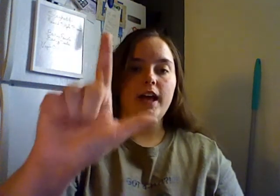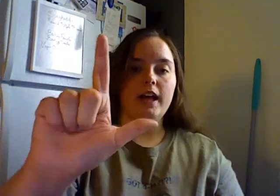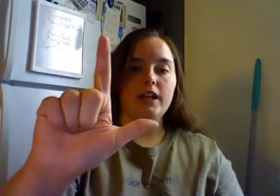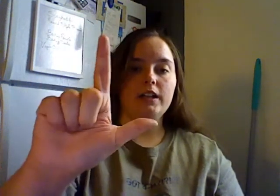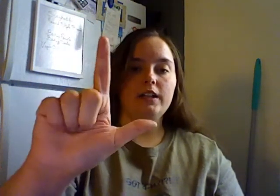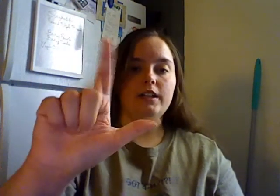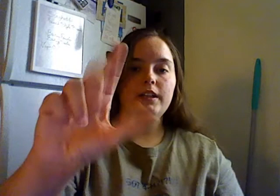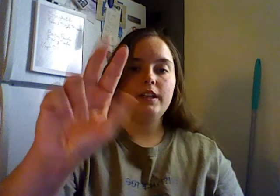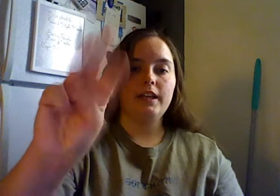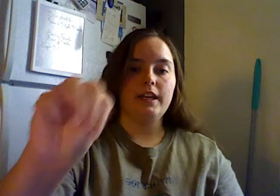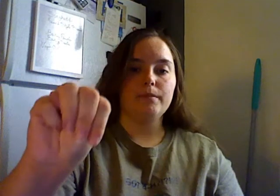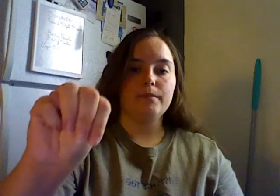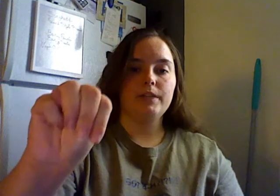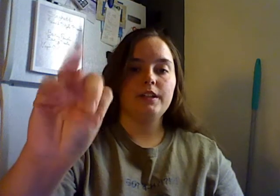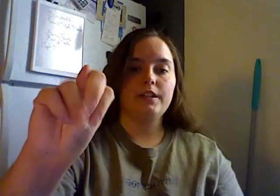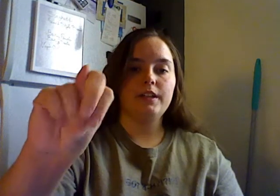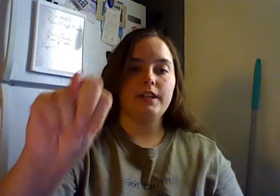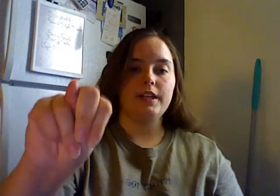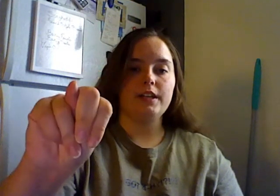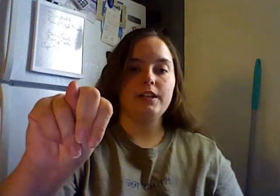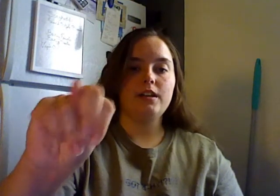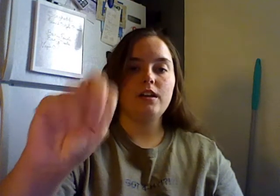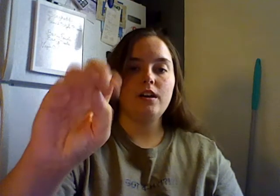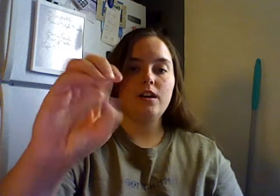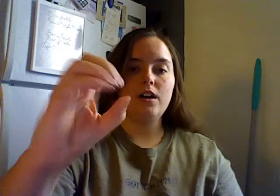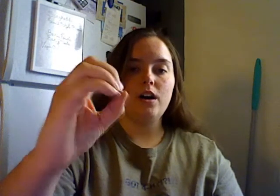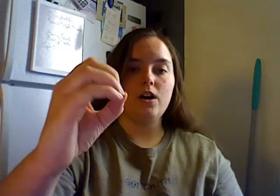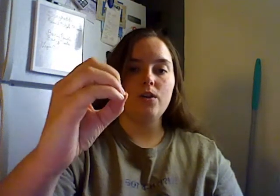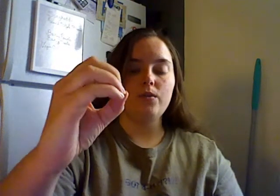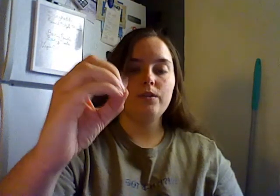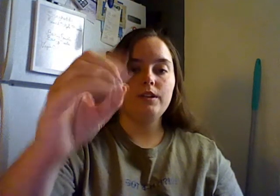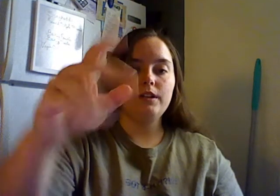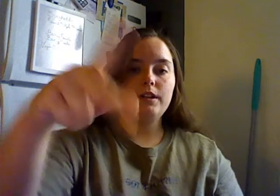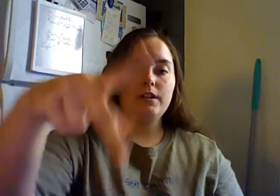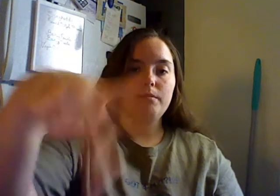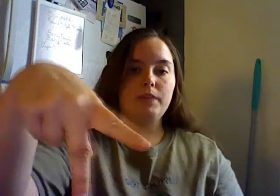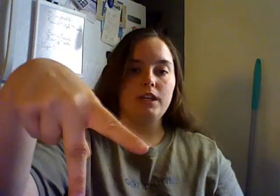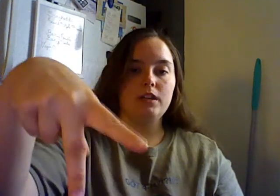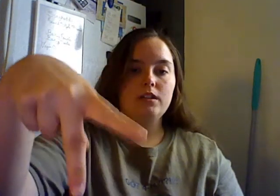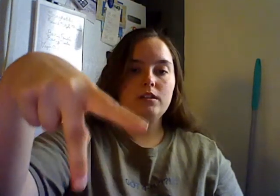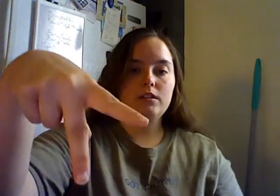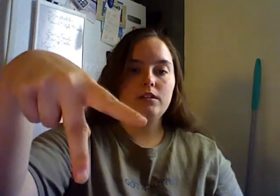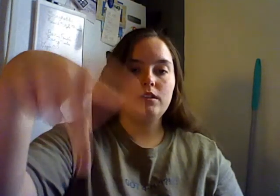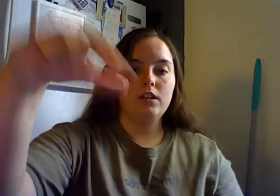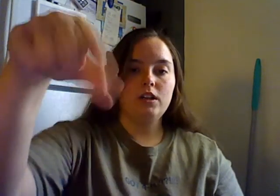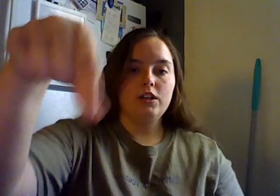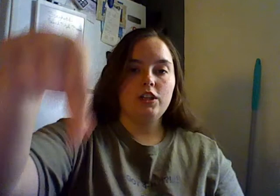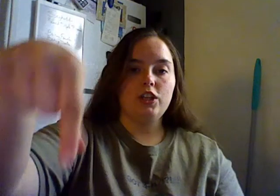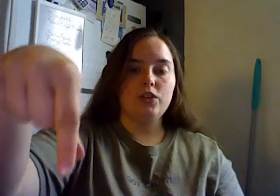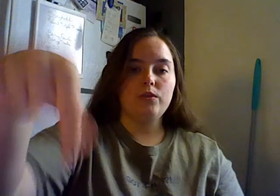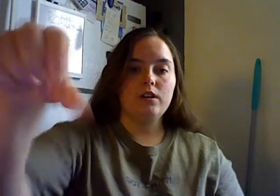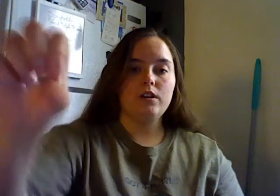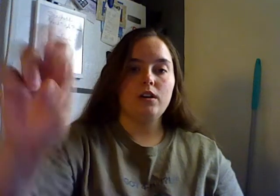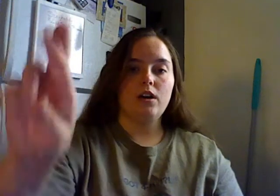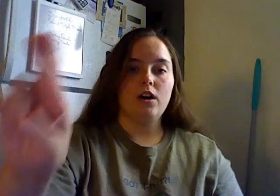L, M, N, O, P, Q,